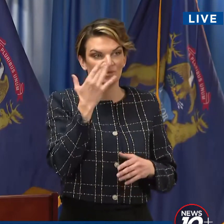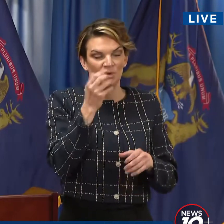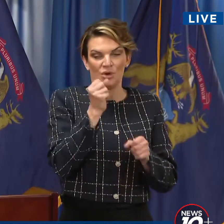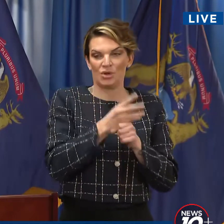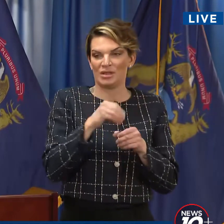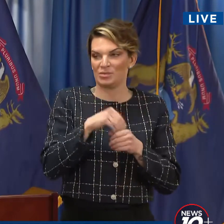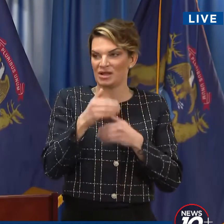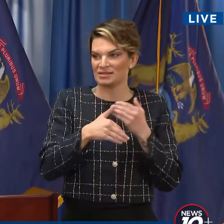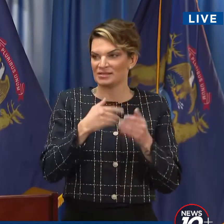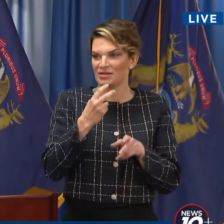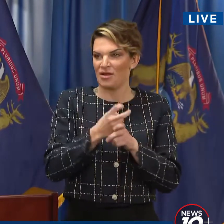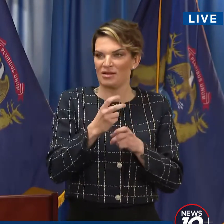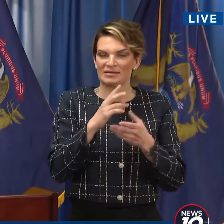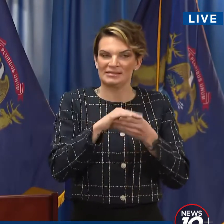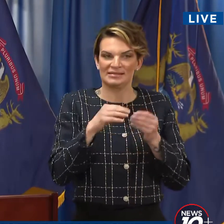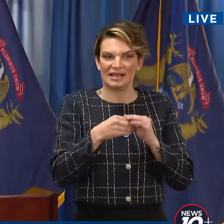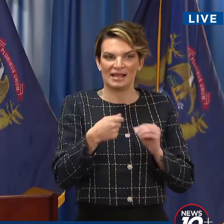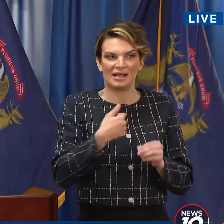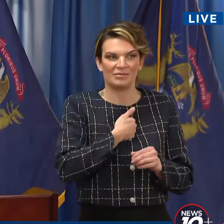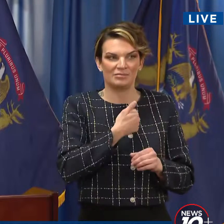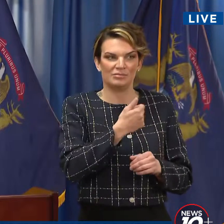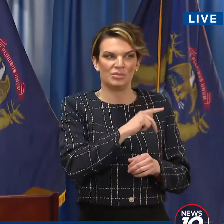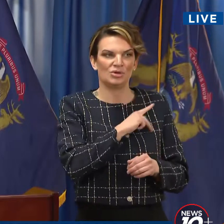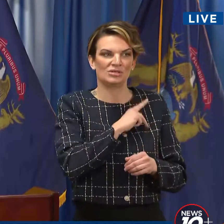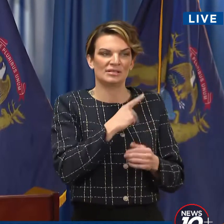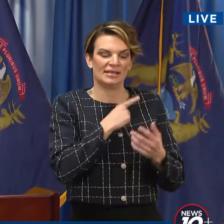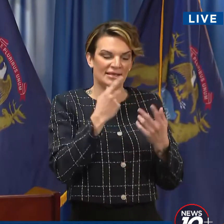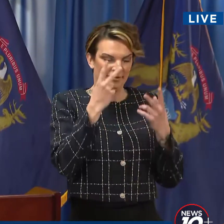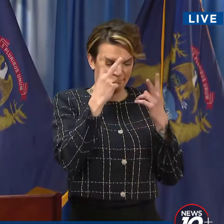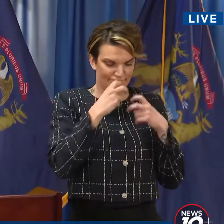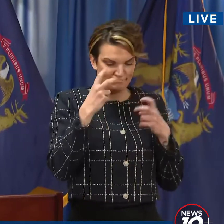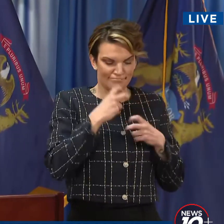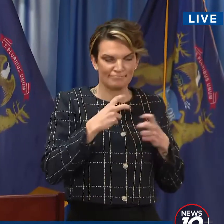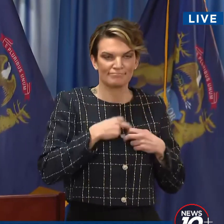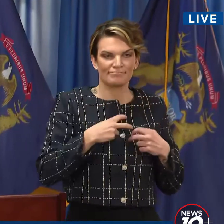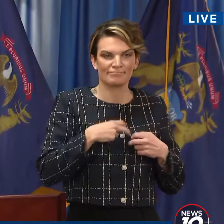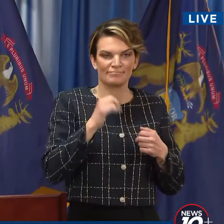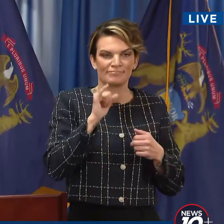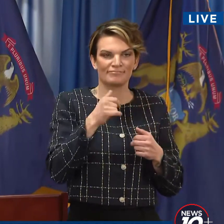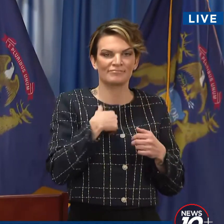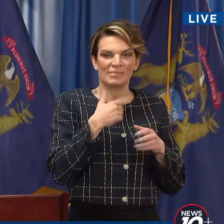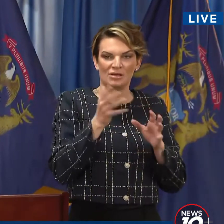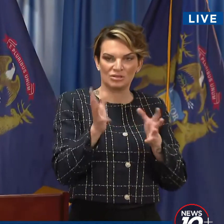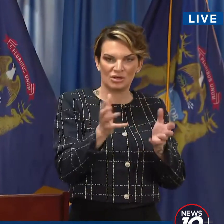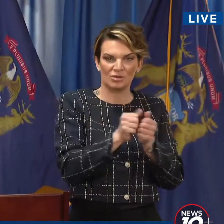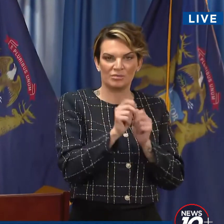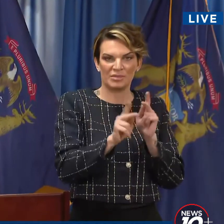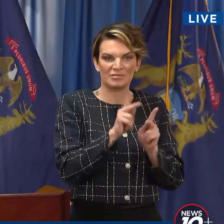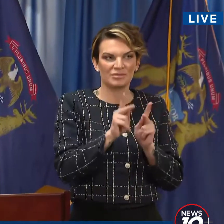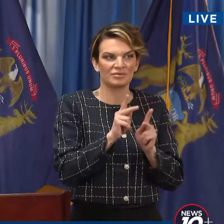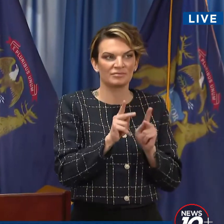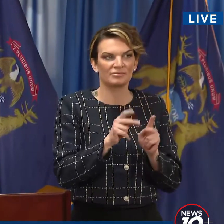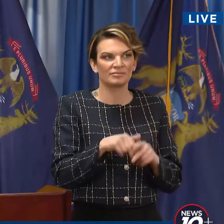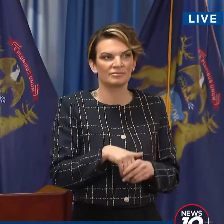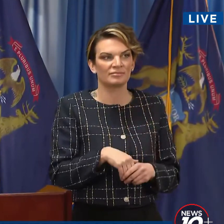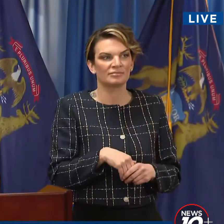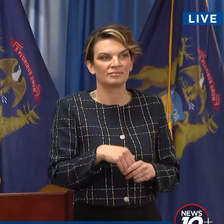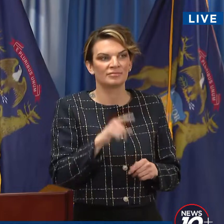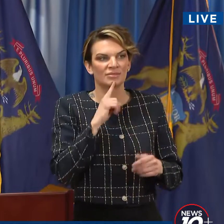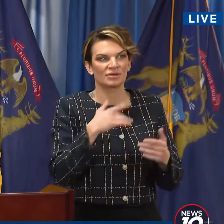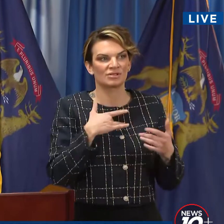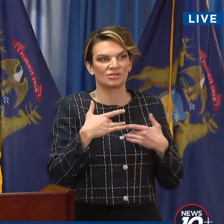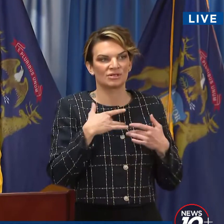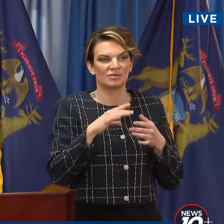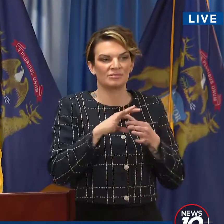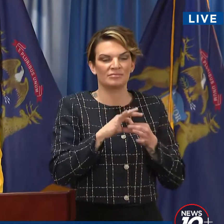in the process, it's hard to say. But as I've personally reflected on things, and talked with folks, people are very concerned about